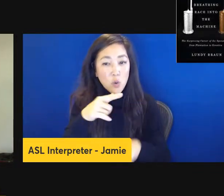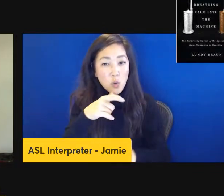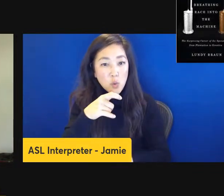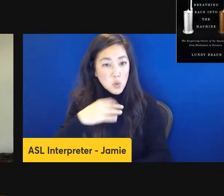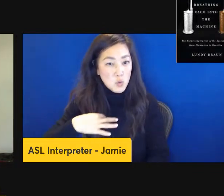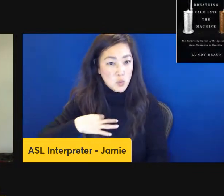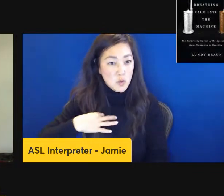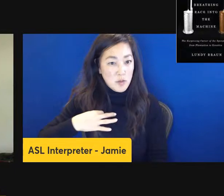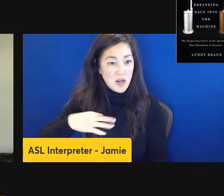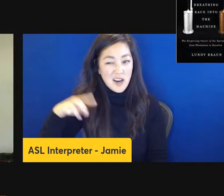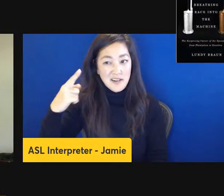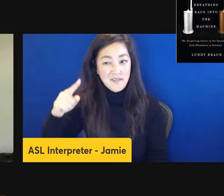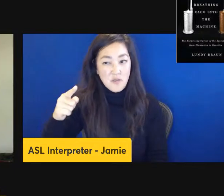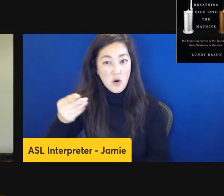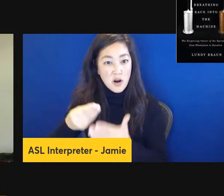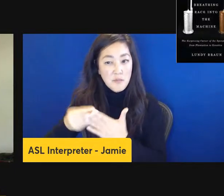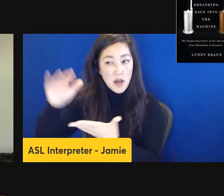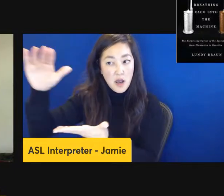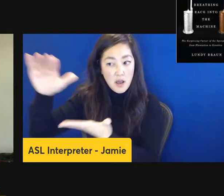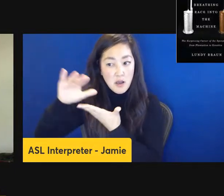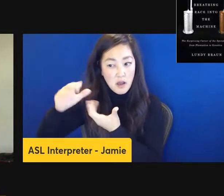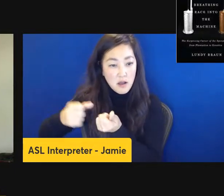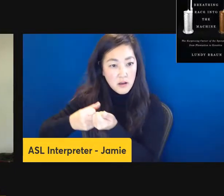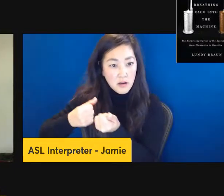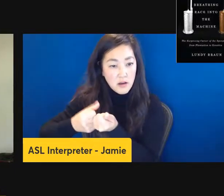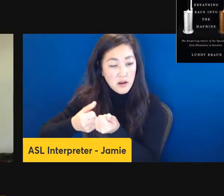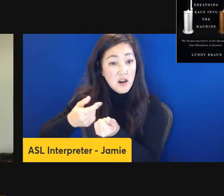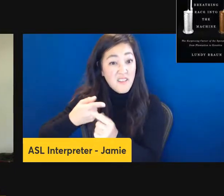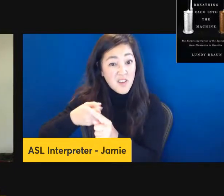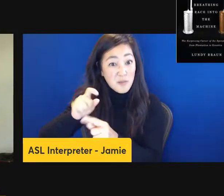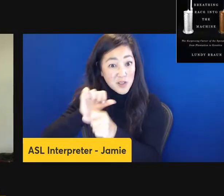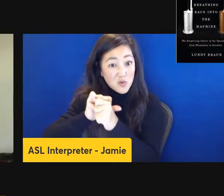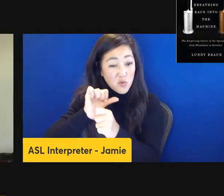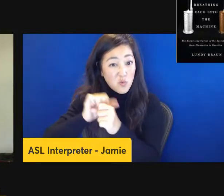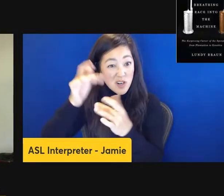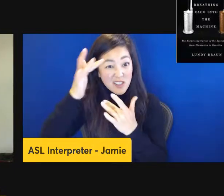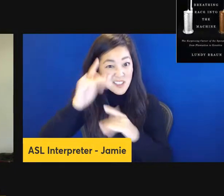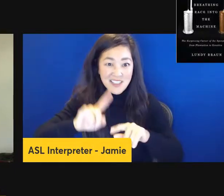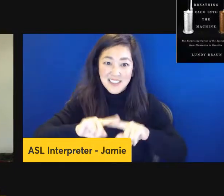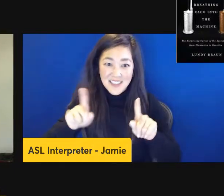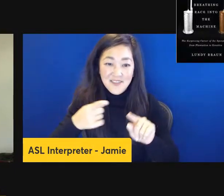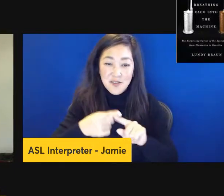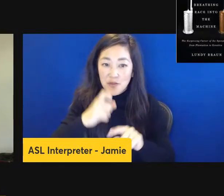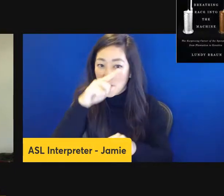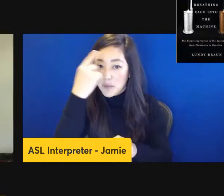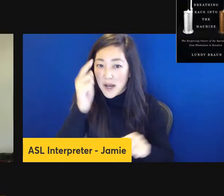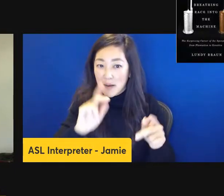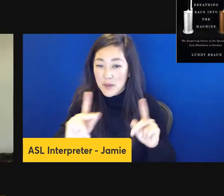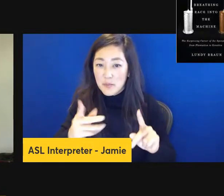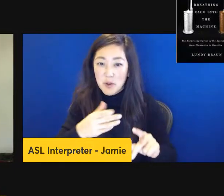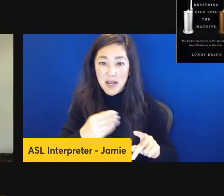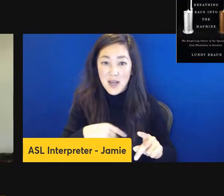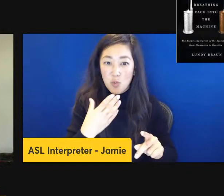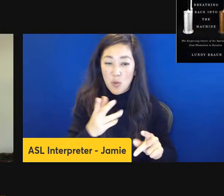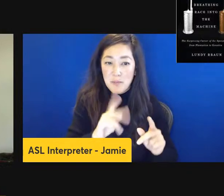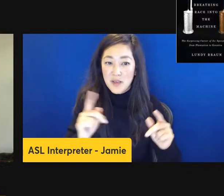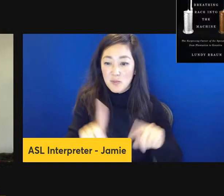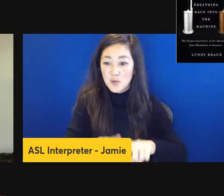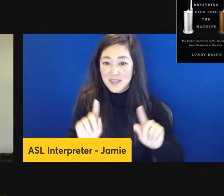for compensation for this occupational disease was different for Black people and for white people.